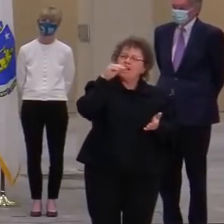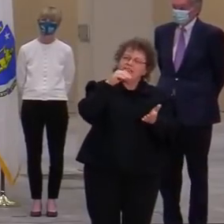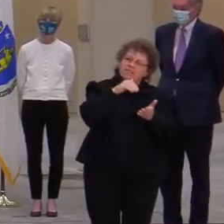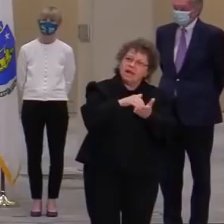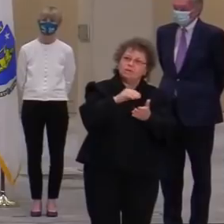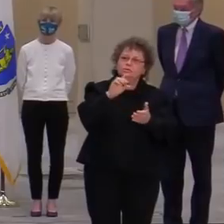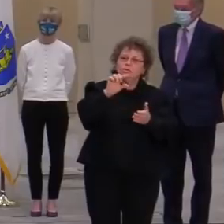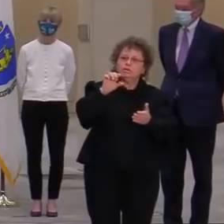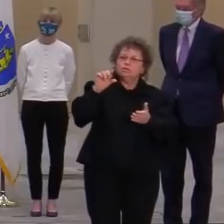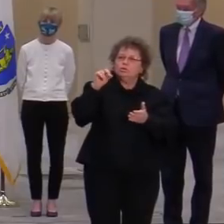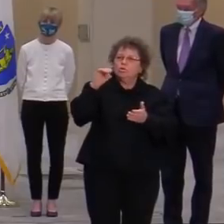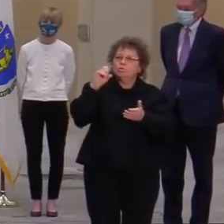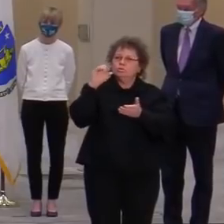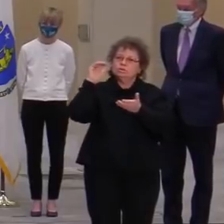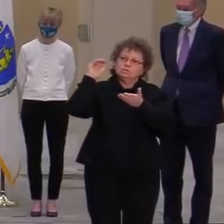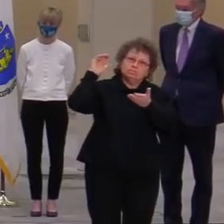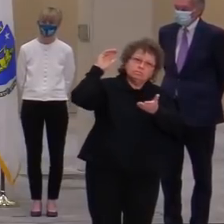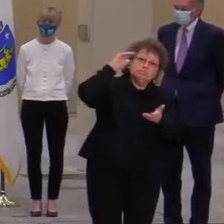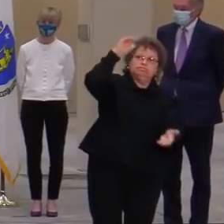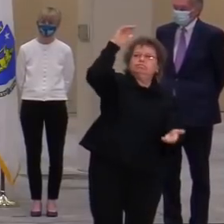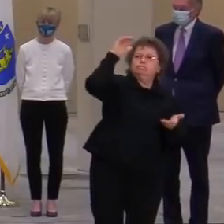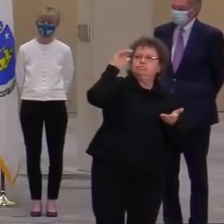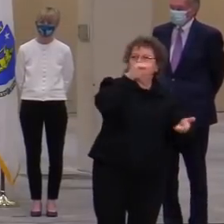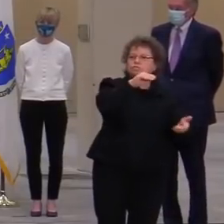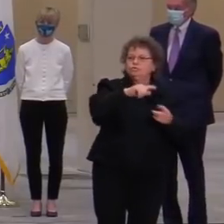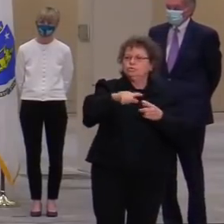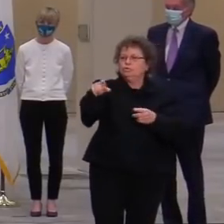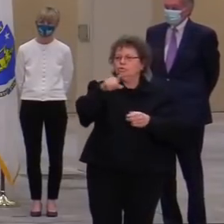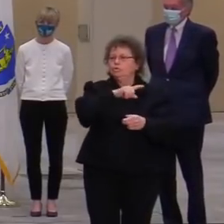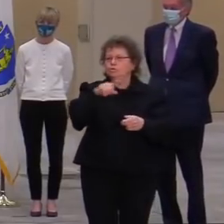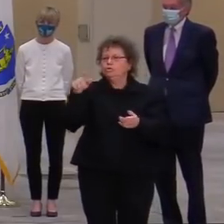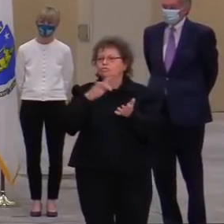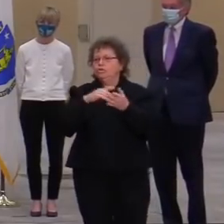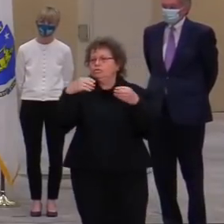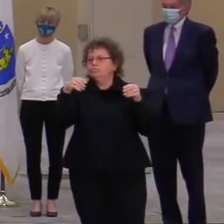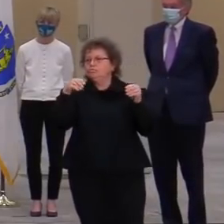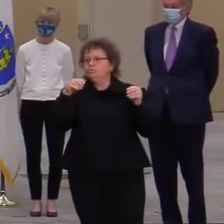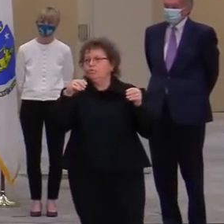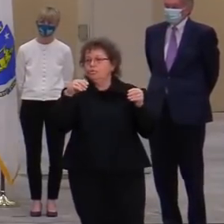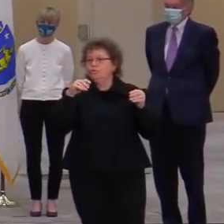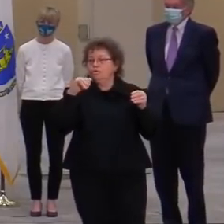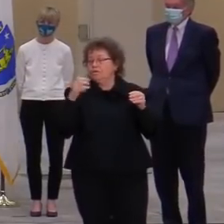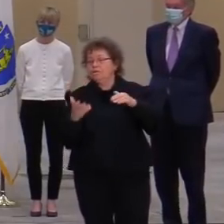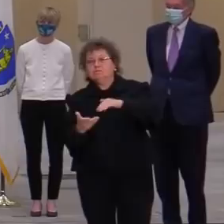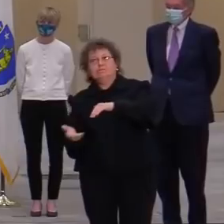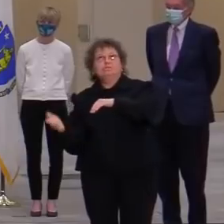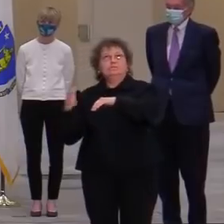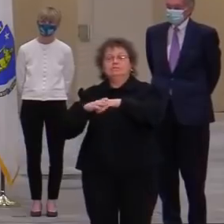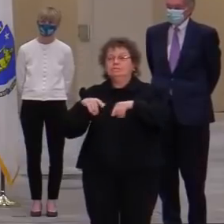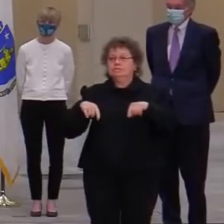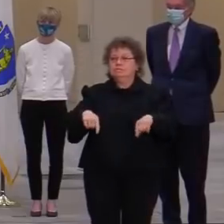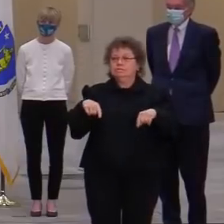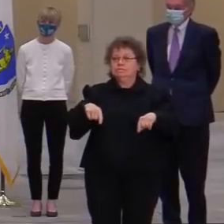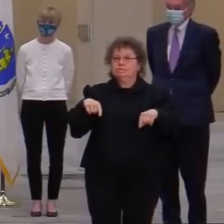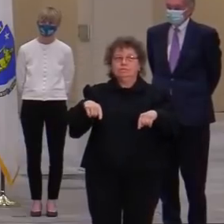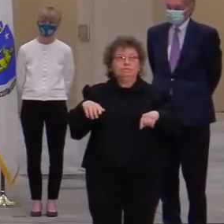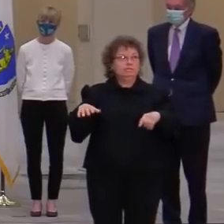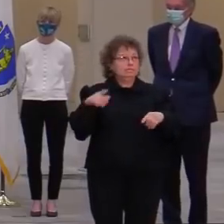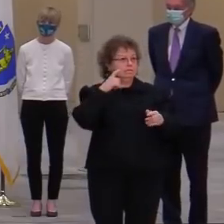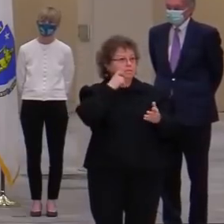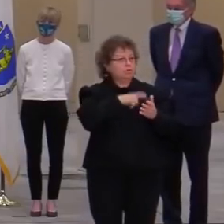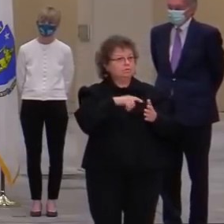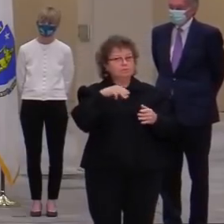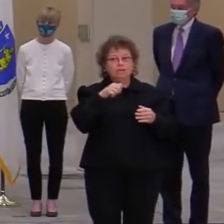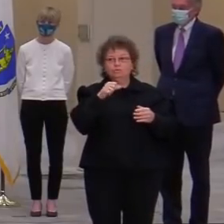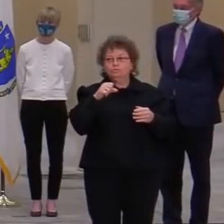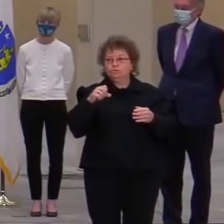doses. And that represented literally the entire increase that we got as a Commonwealth. So I think you're likely to see the feds